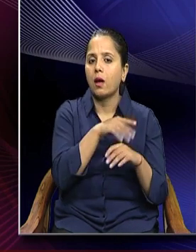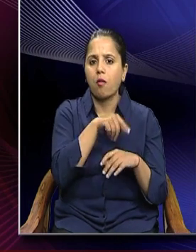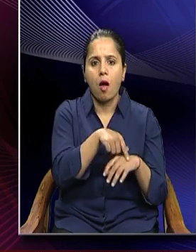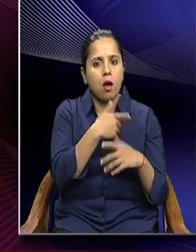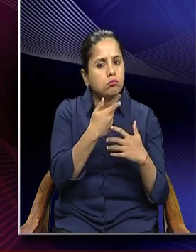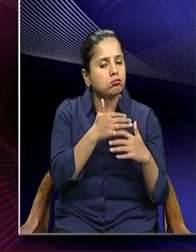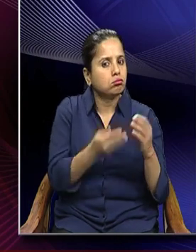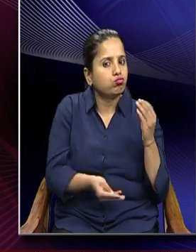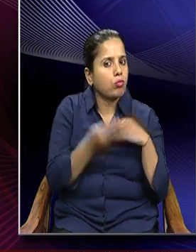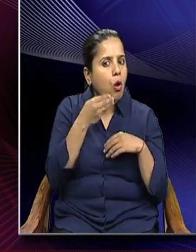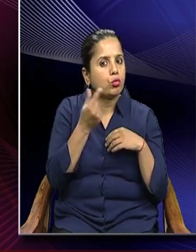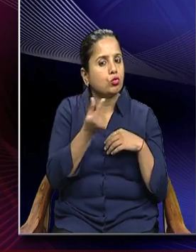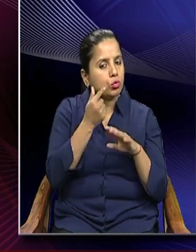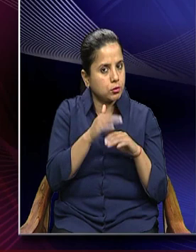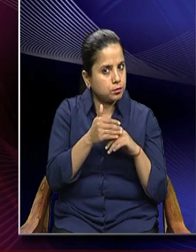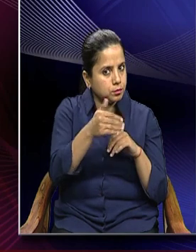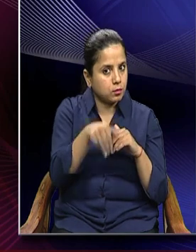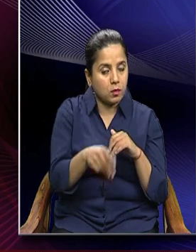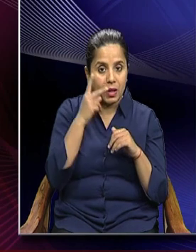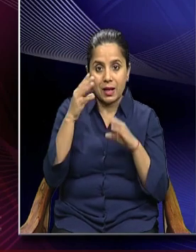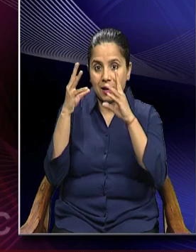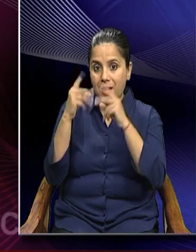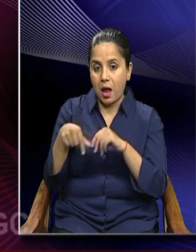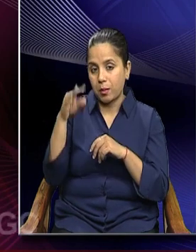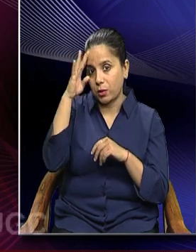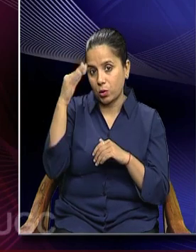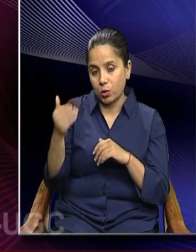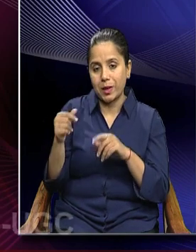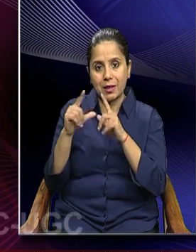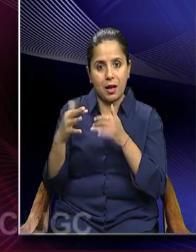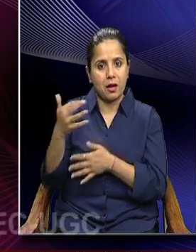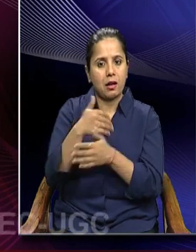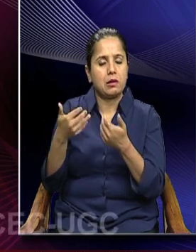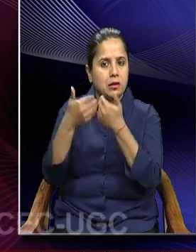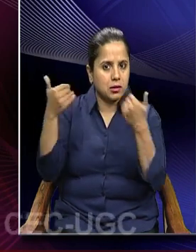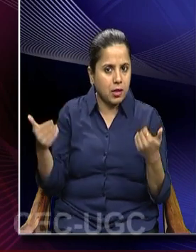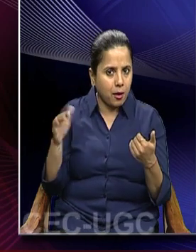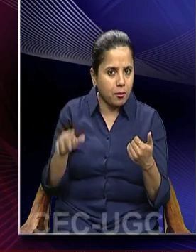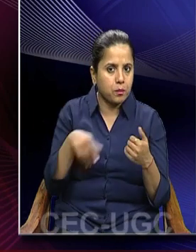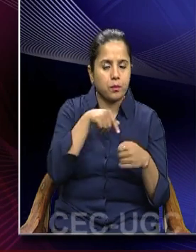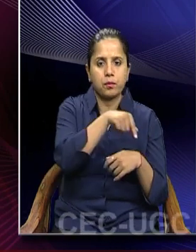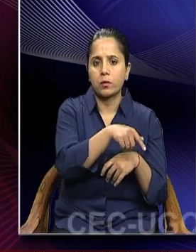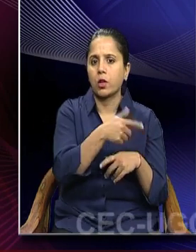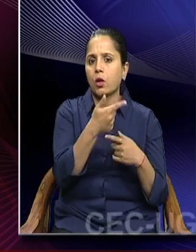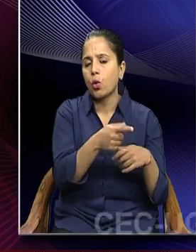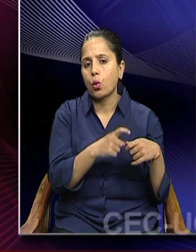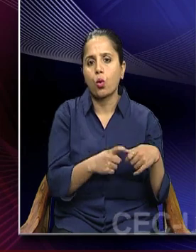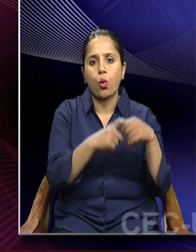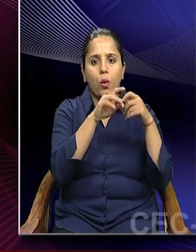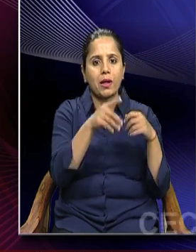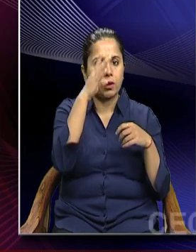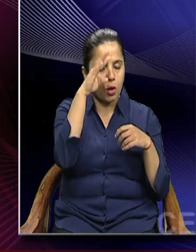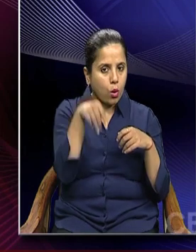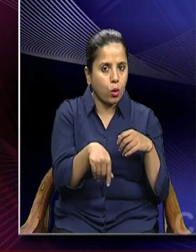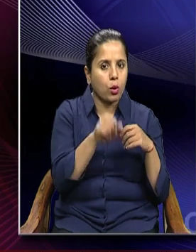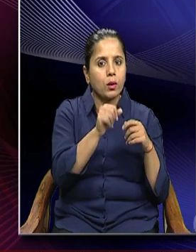explicit. In quantitative, theory and data are separate, and in qualitative research we find that theory and